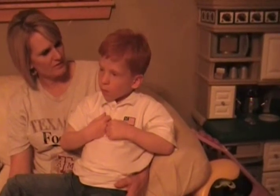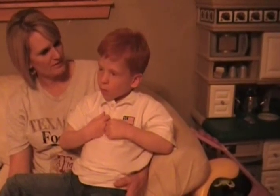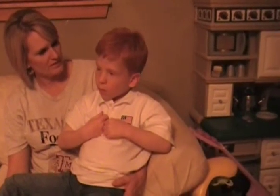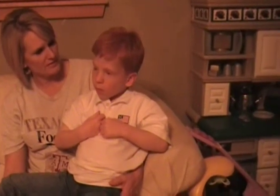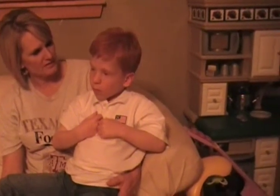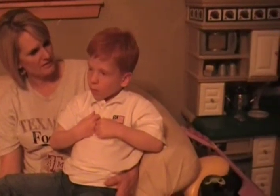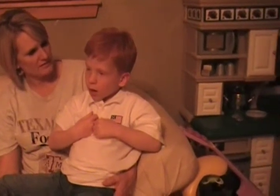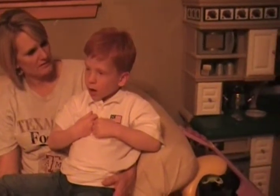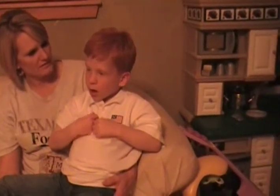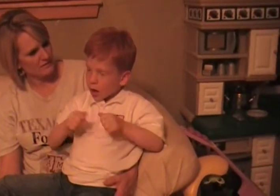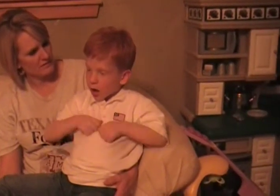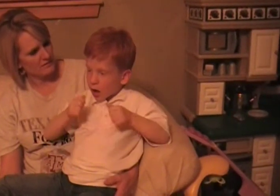see?